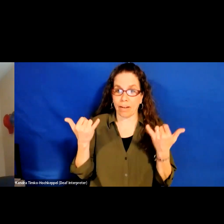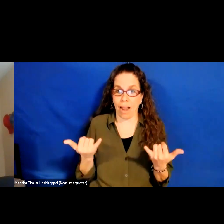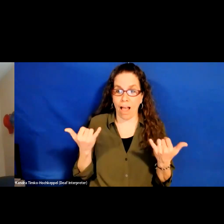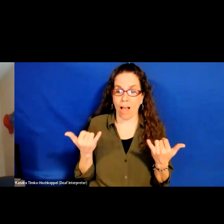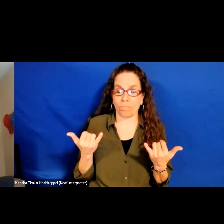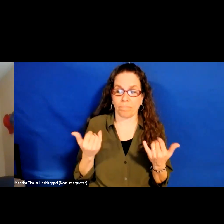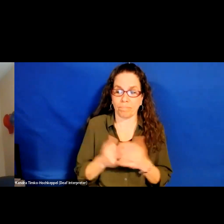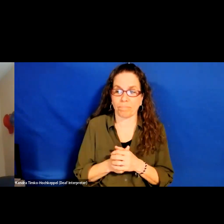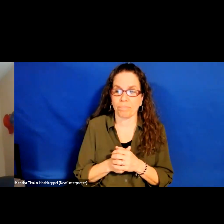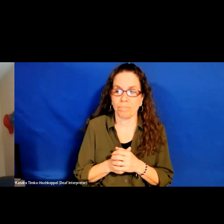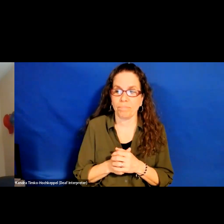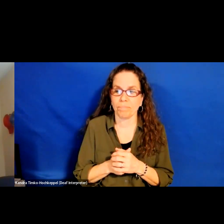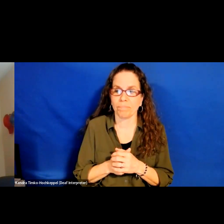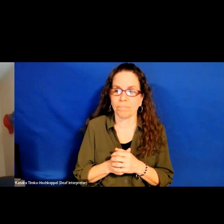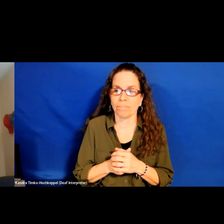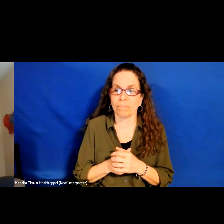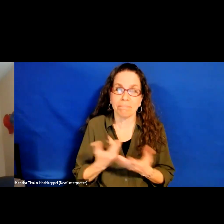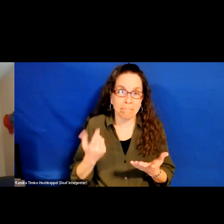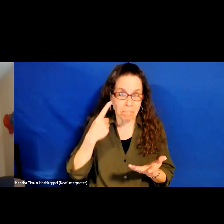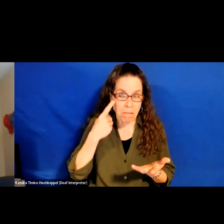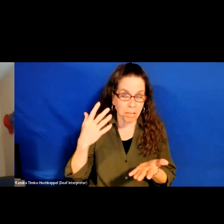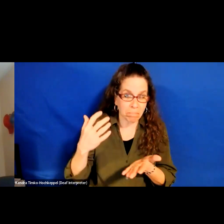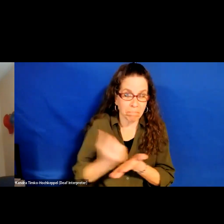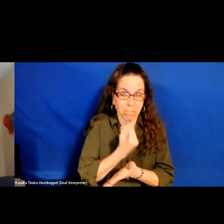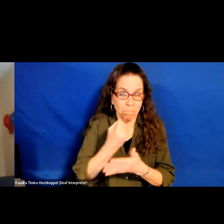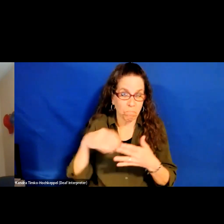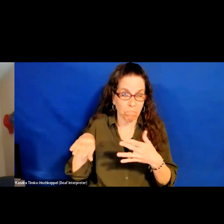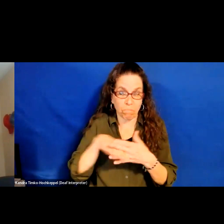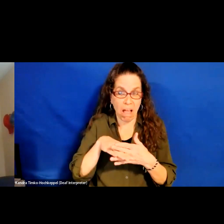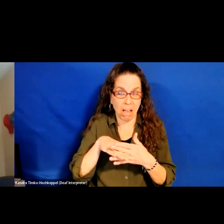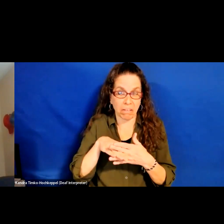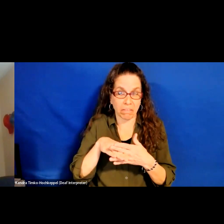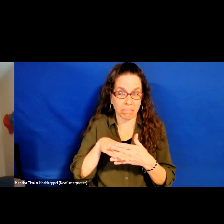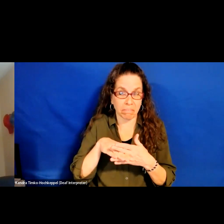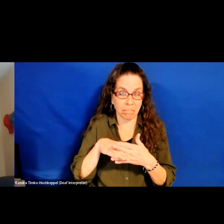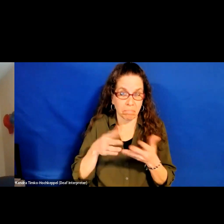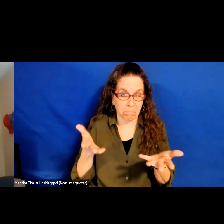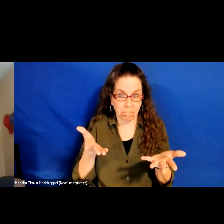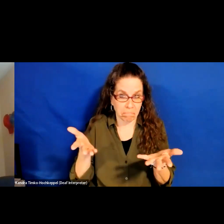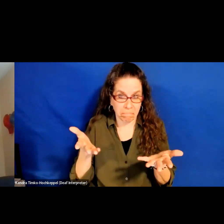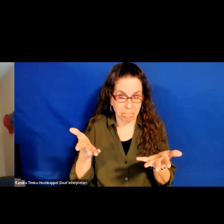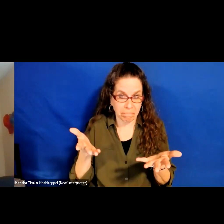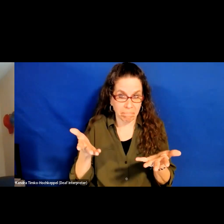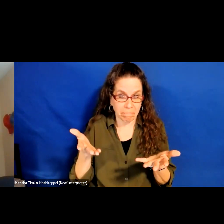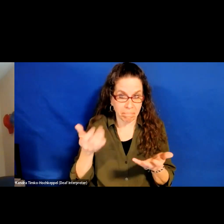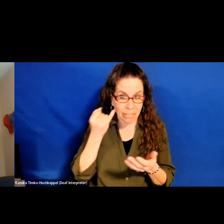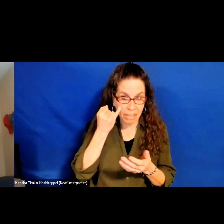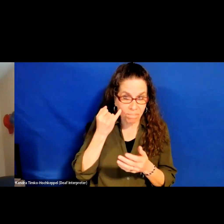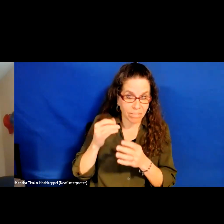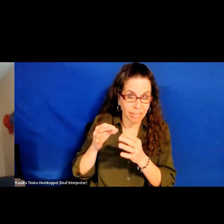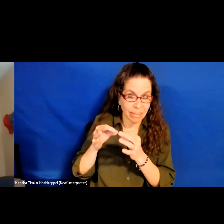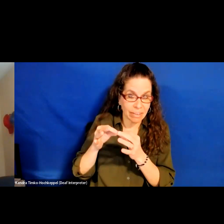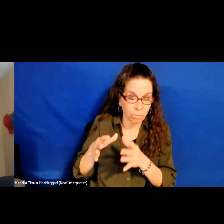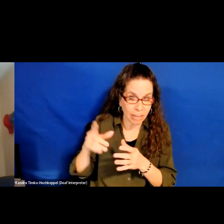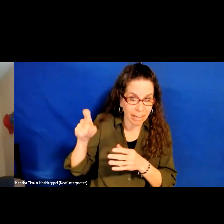we could take a break if that's something that our interpreters would need and appreciate, or we could